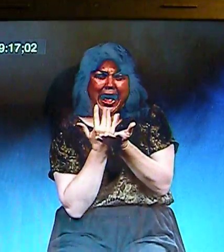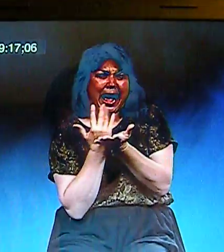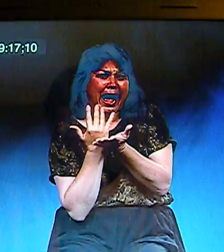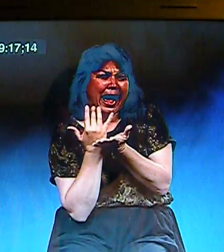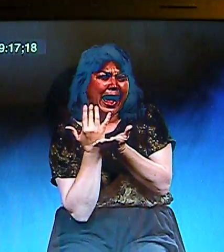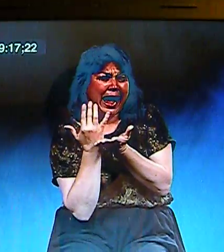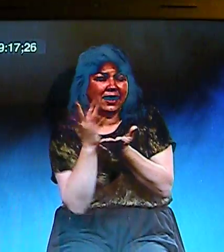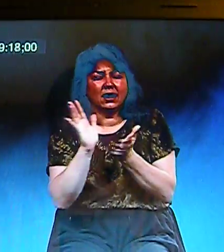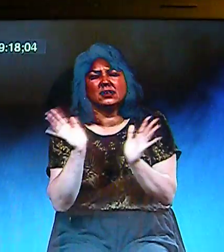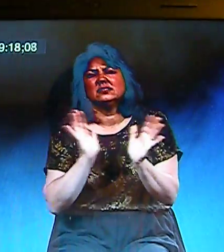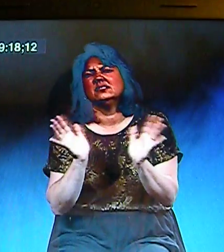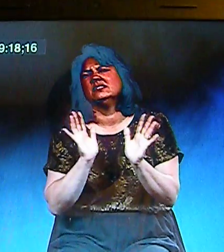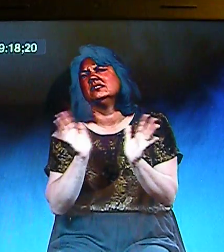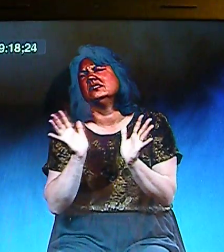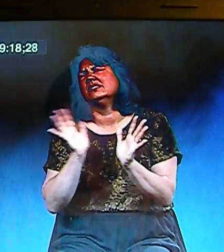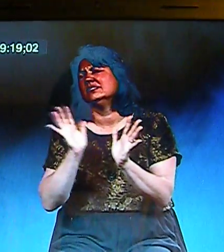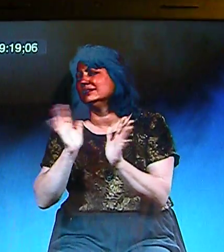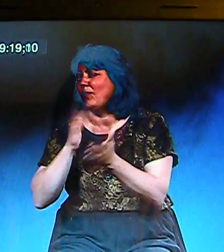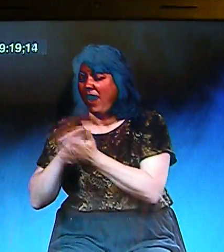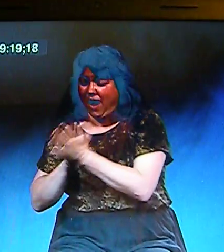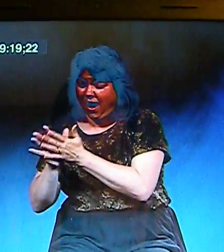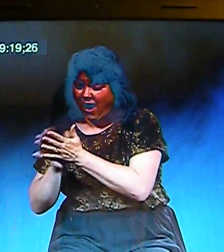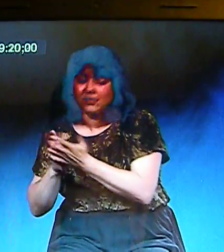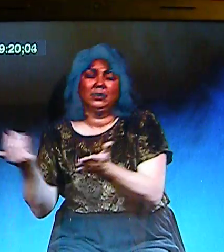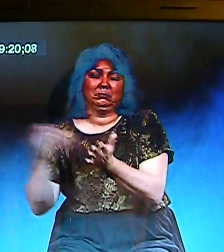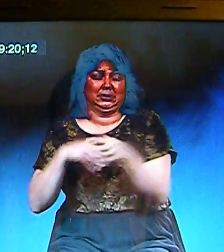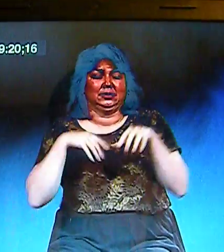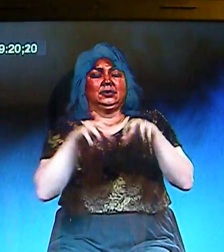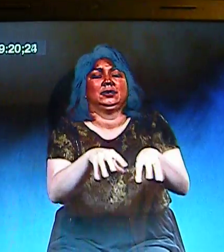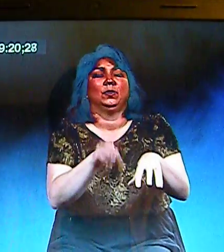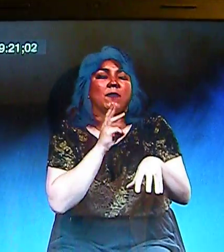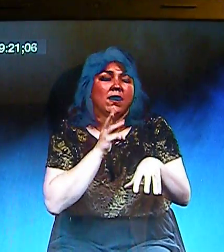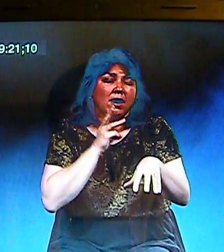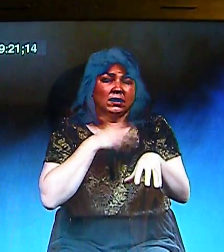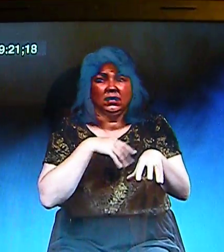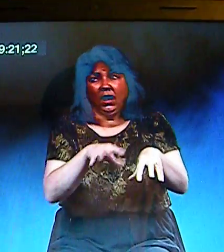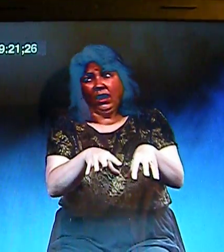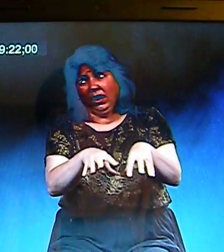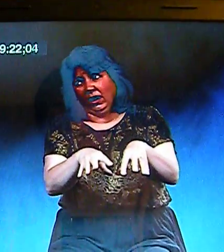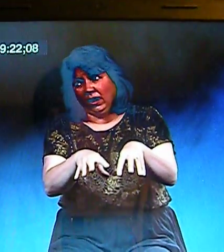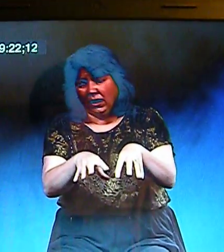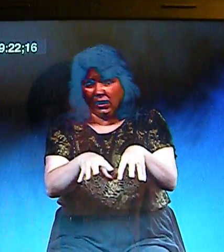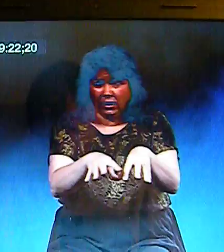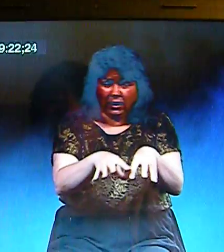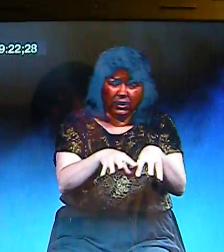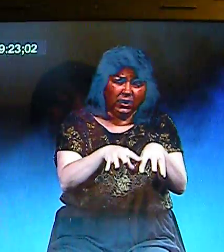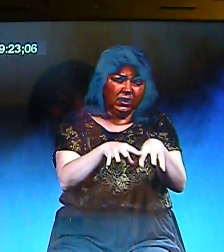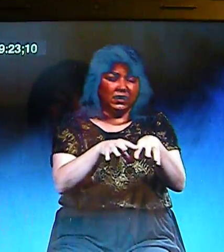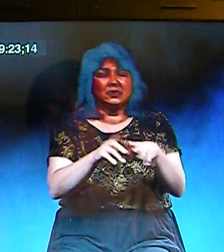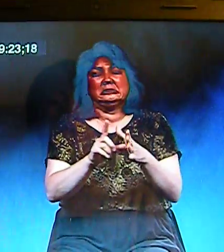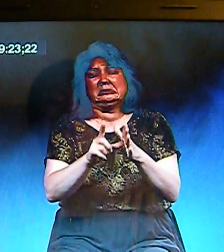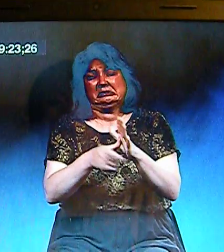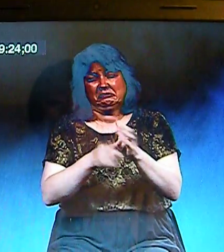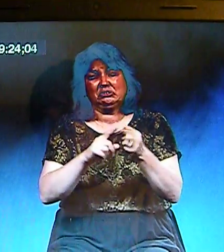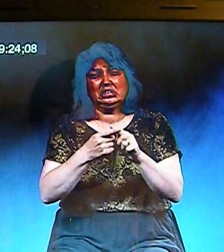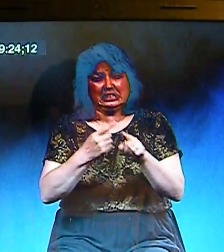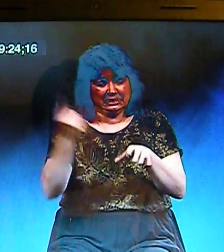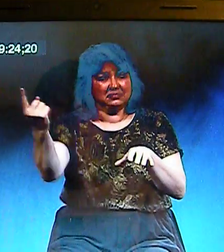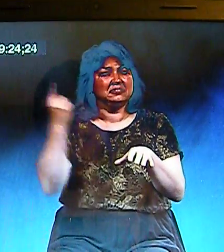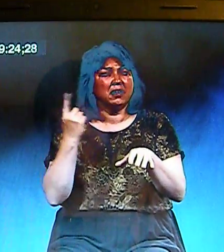just burned. My hands were on fire. So I washed my hands again and soaked my fingers and hands